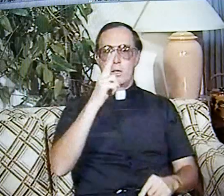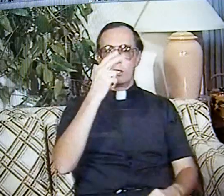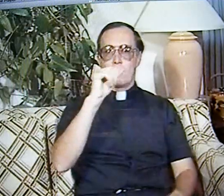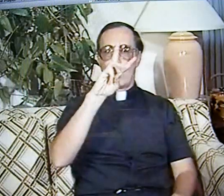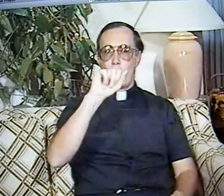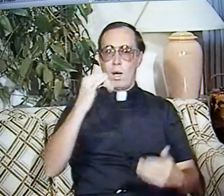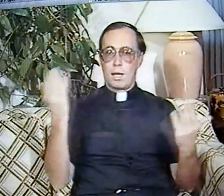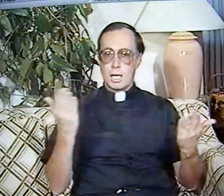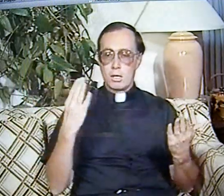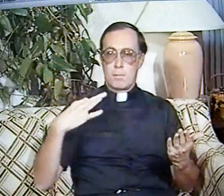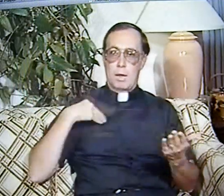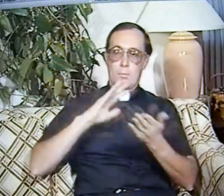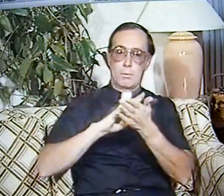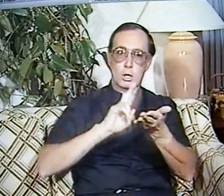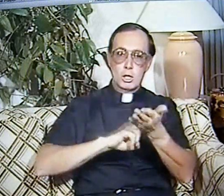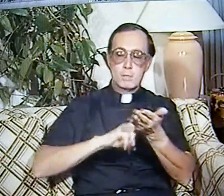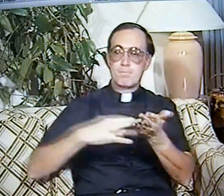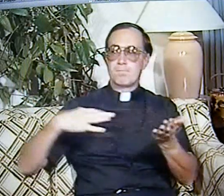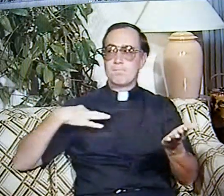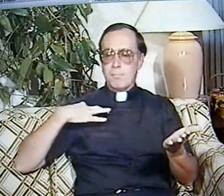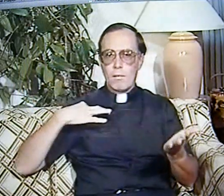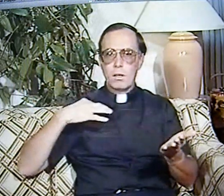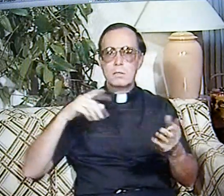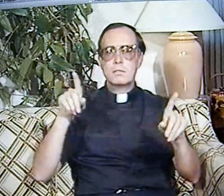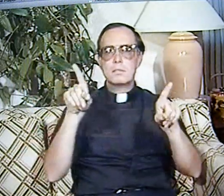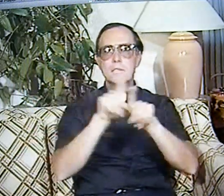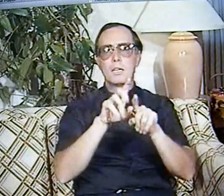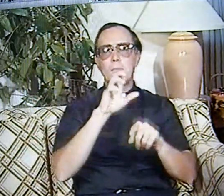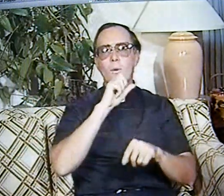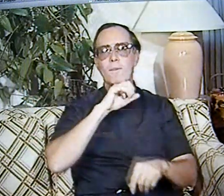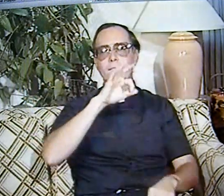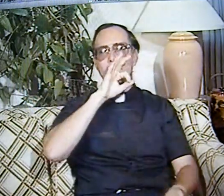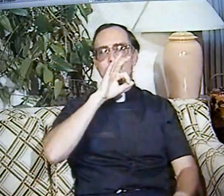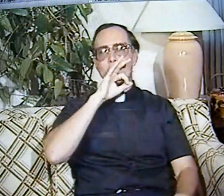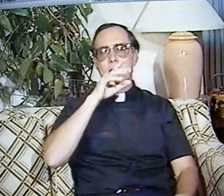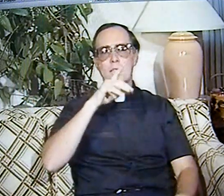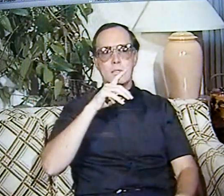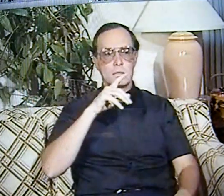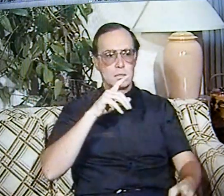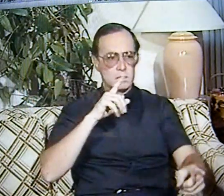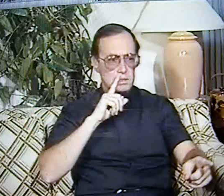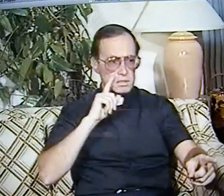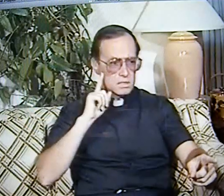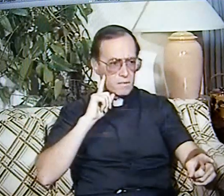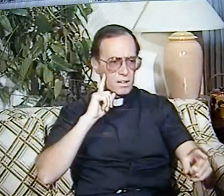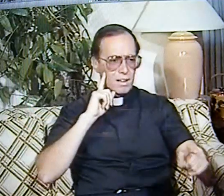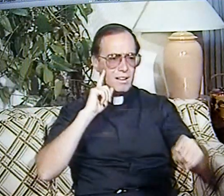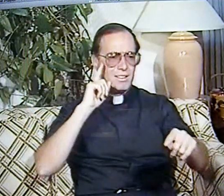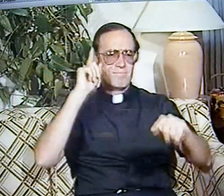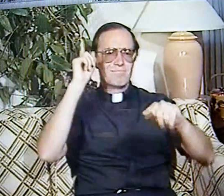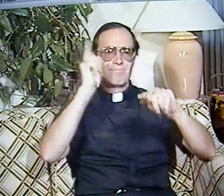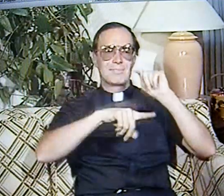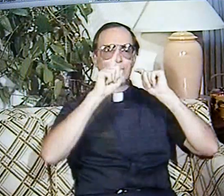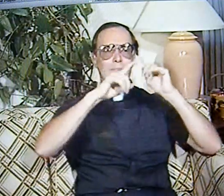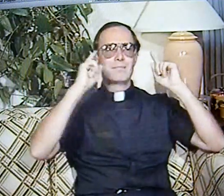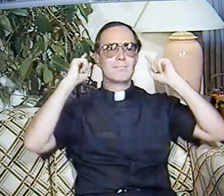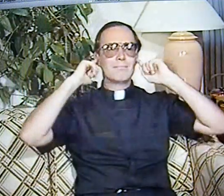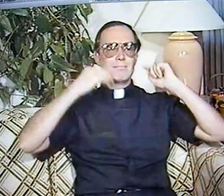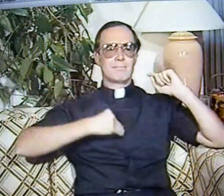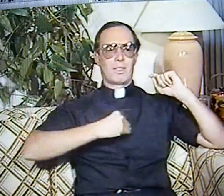went to a university in Hawaii and decided to become a nurse. And once again, they had a problem